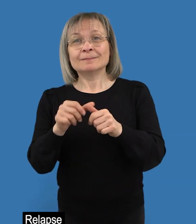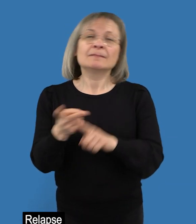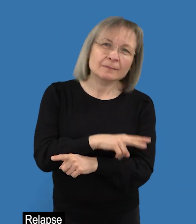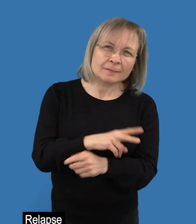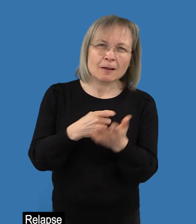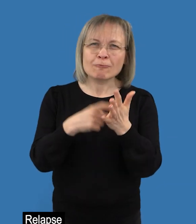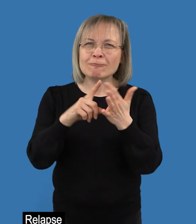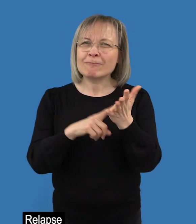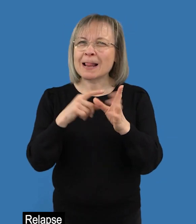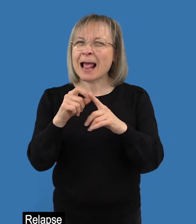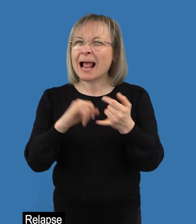Relapse.